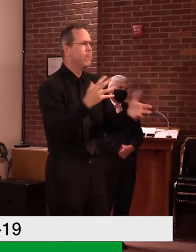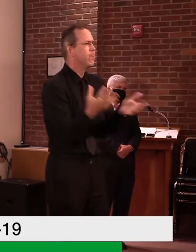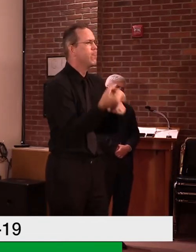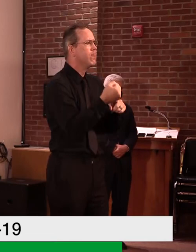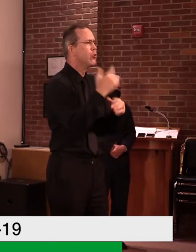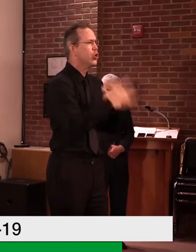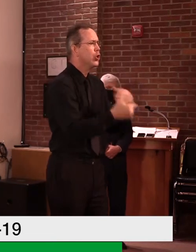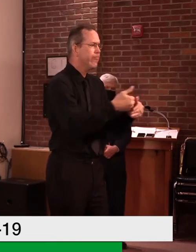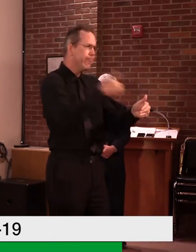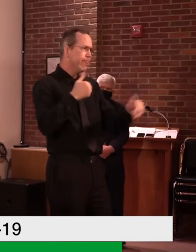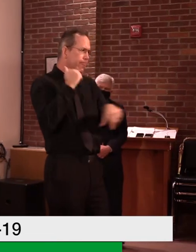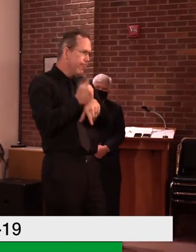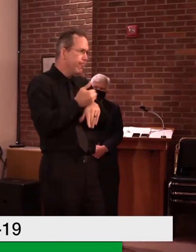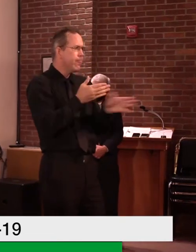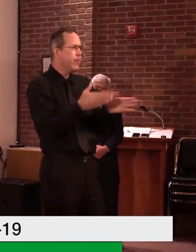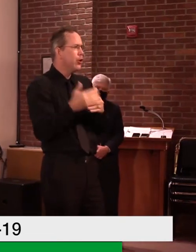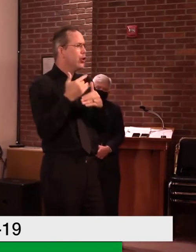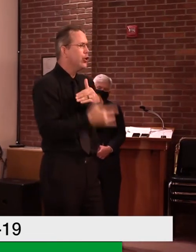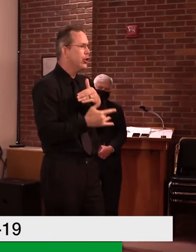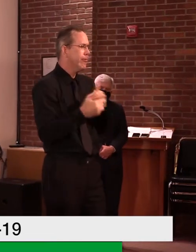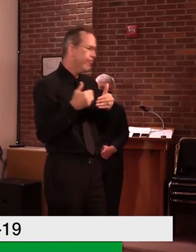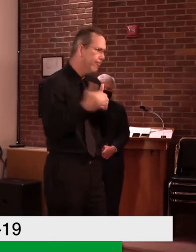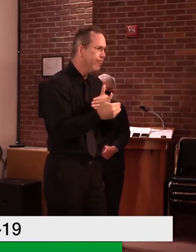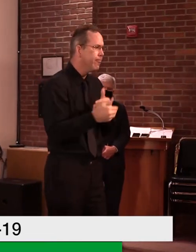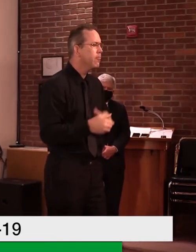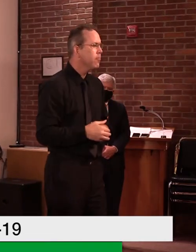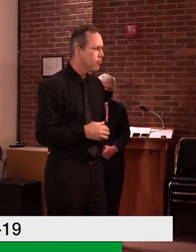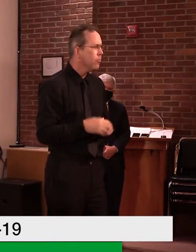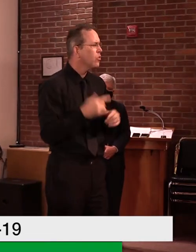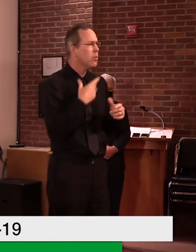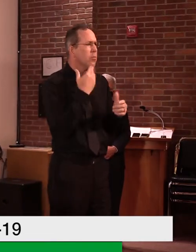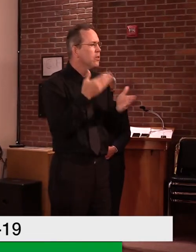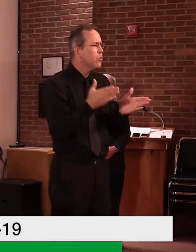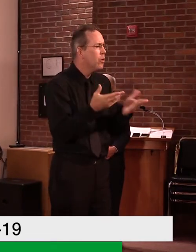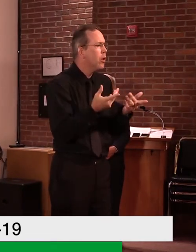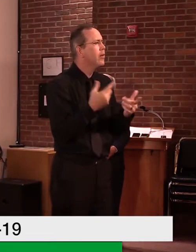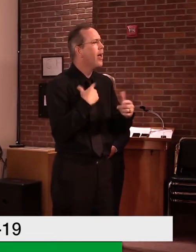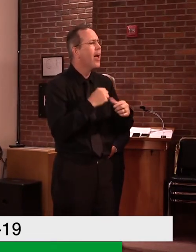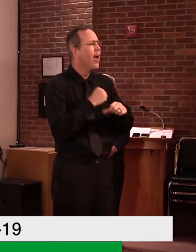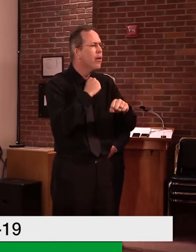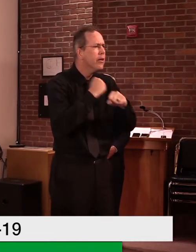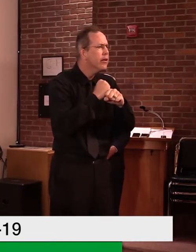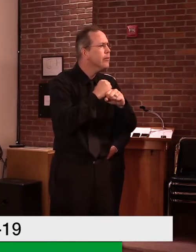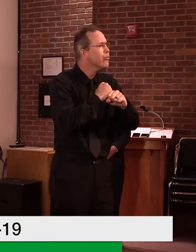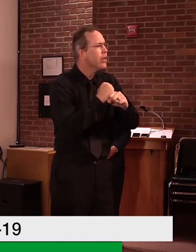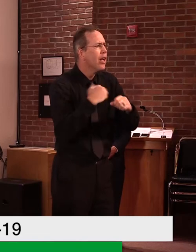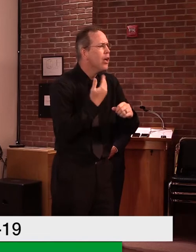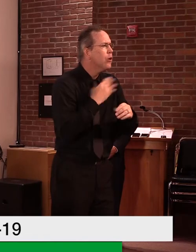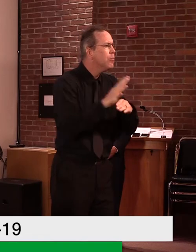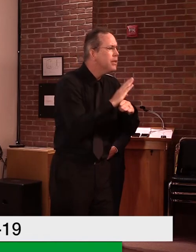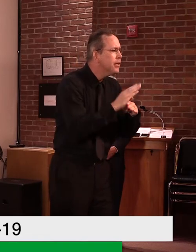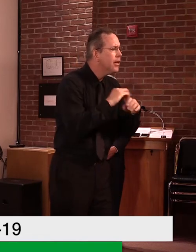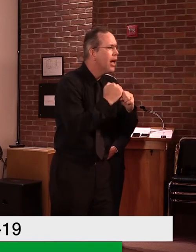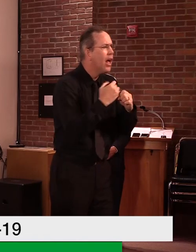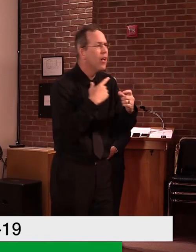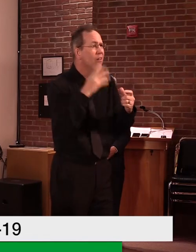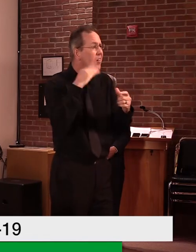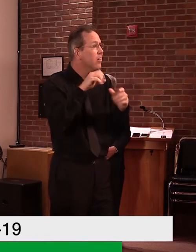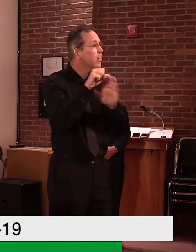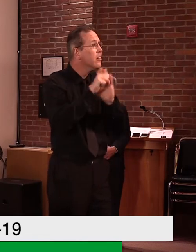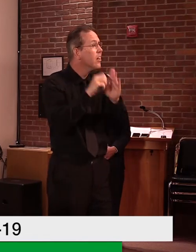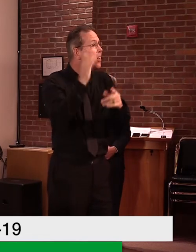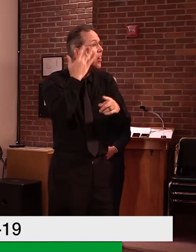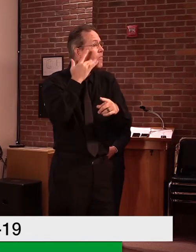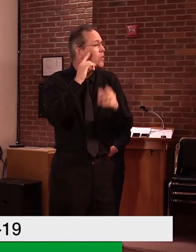the economy. This is a much better approach than having to roll things back like they've done in states like California